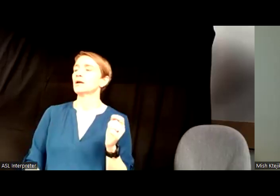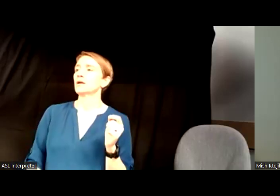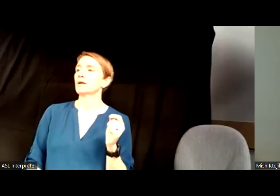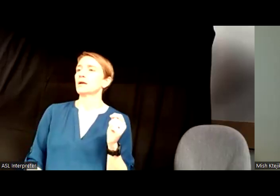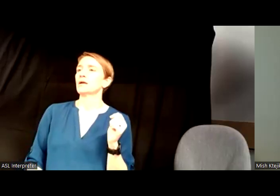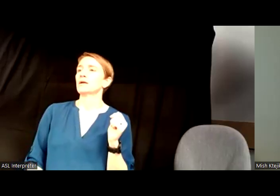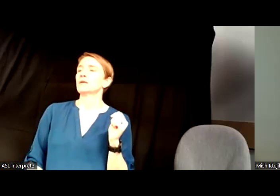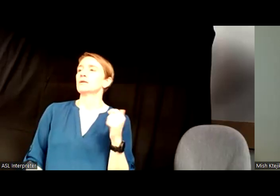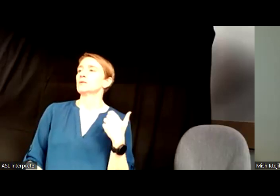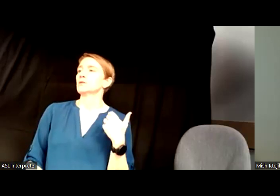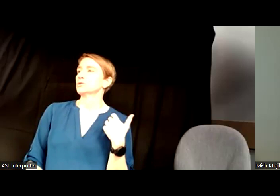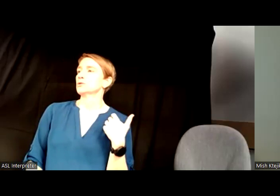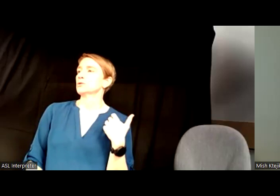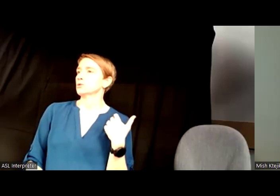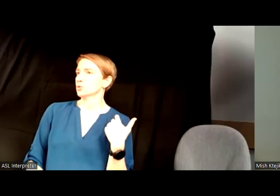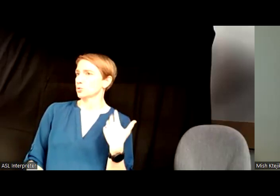So.